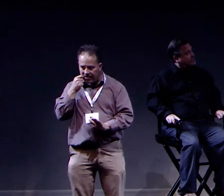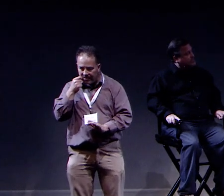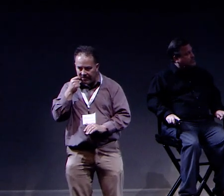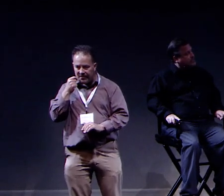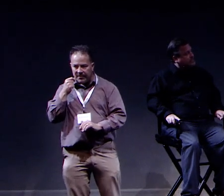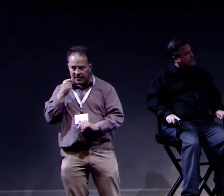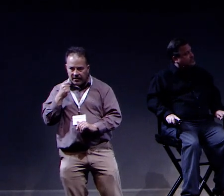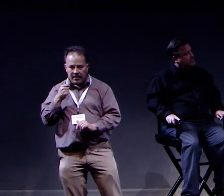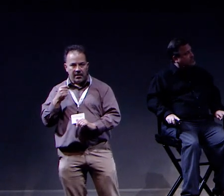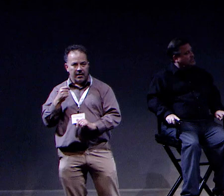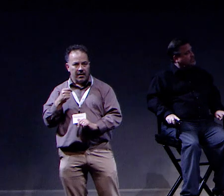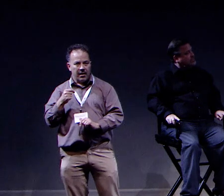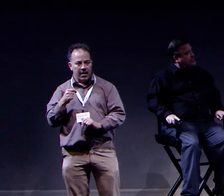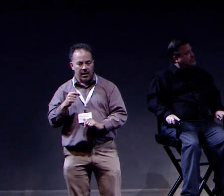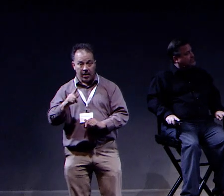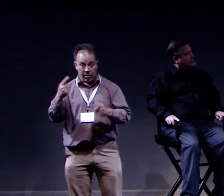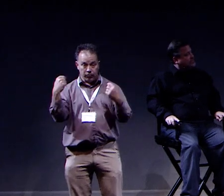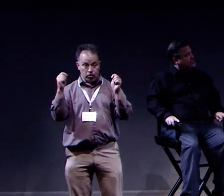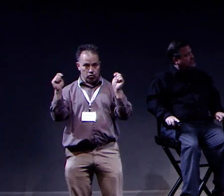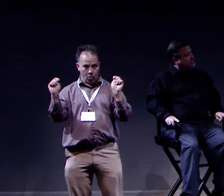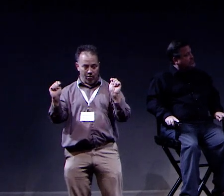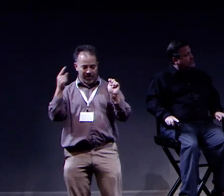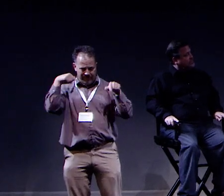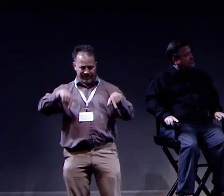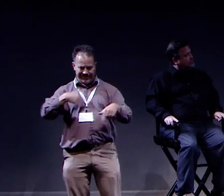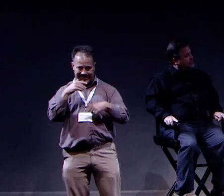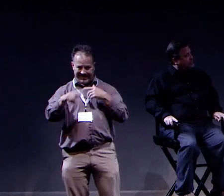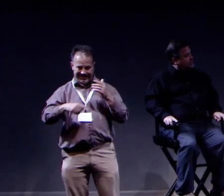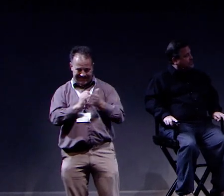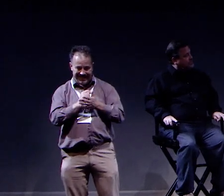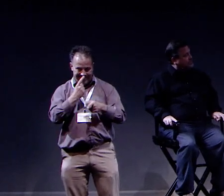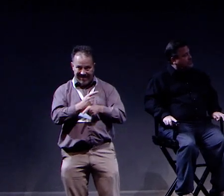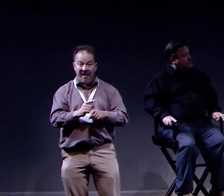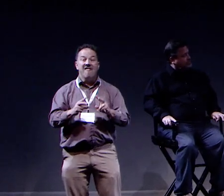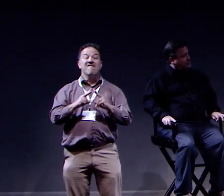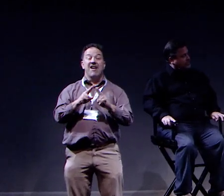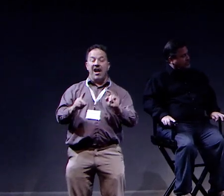I guess you would call it, toy for this season, right? Which